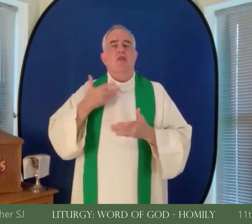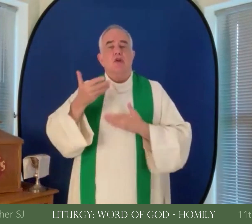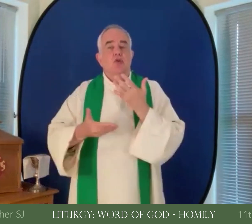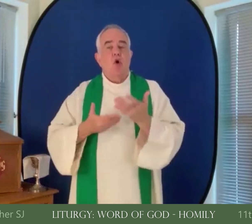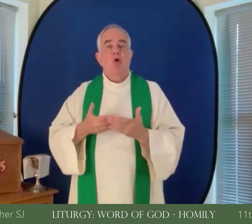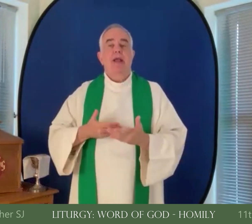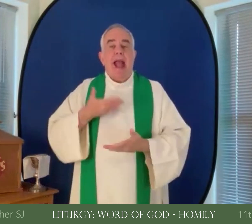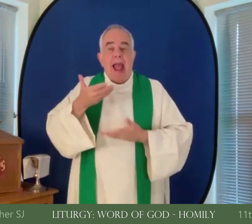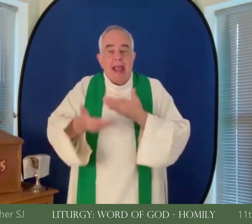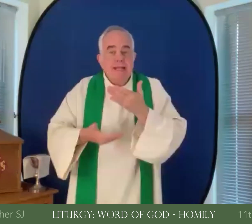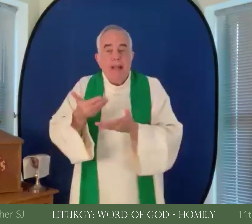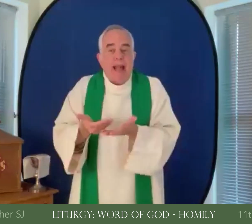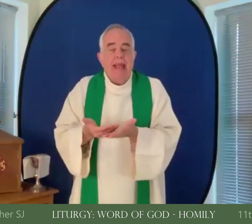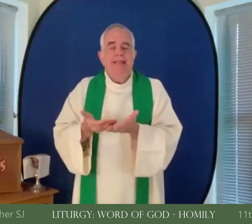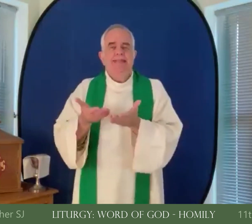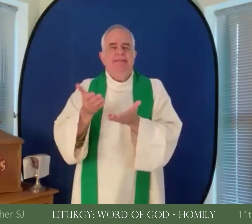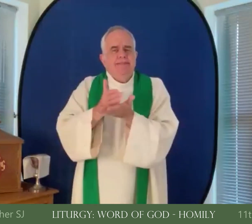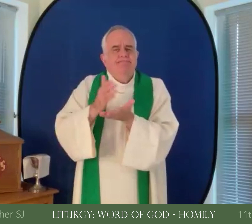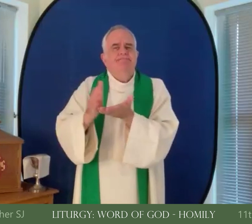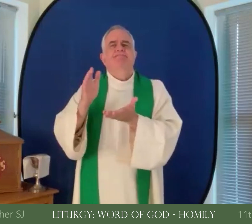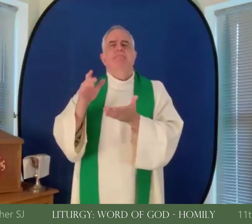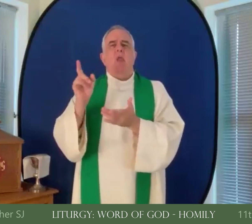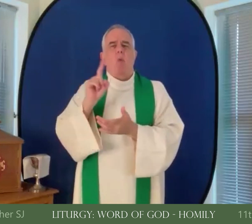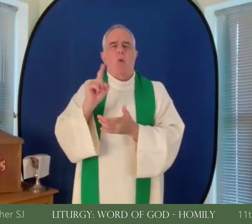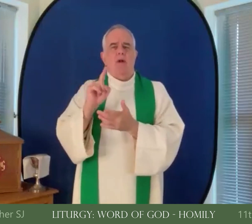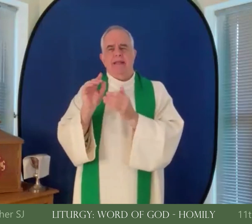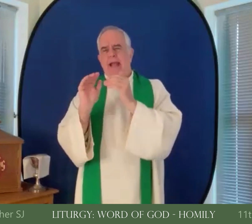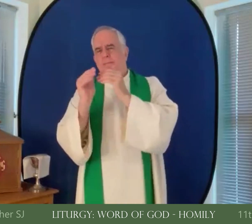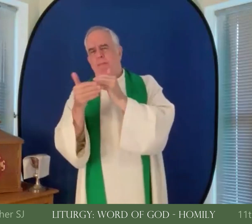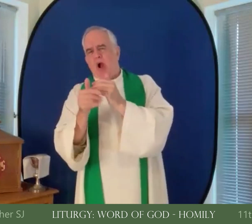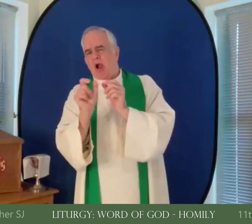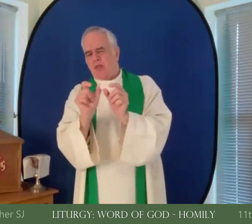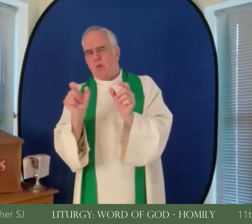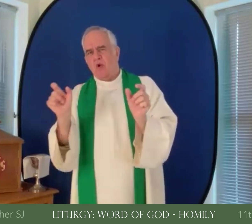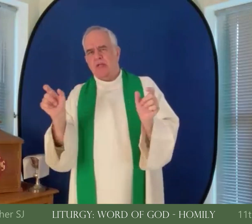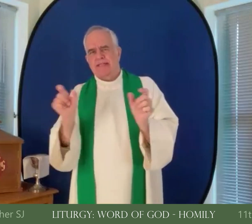the story explains what's behind the words.